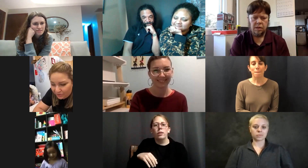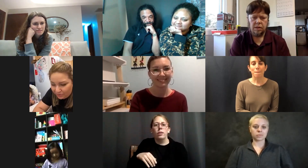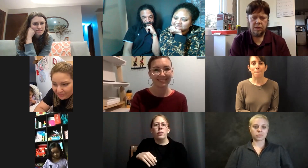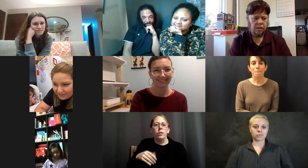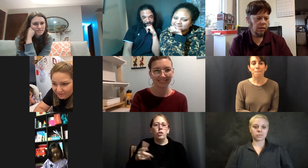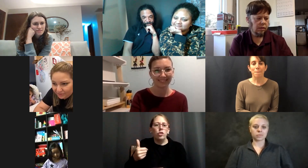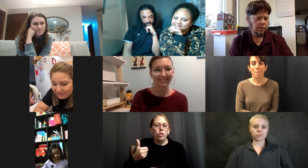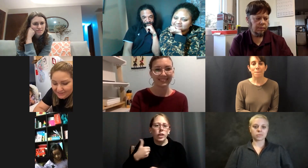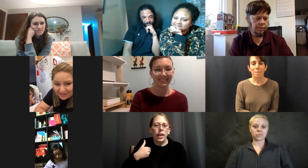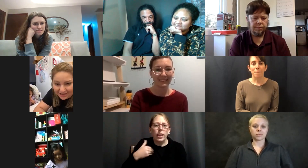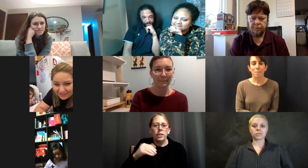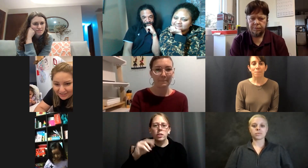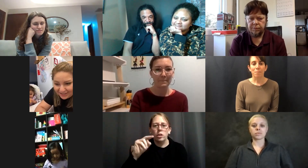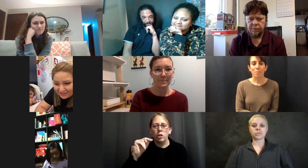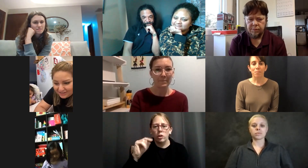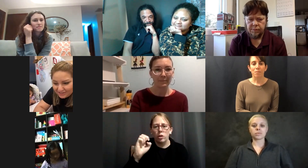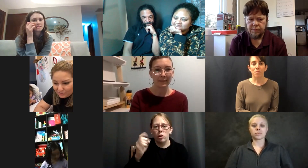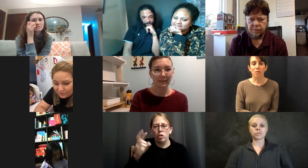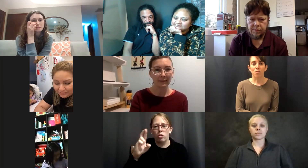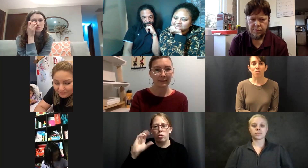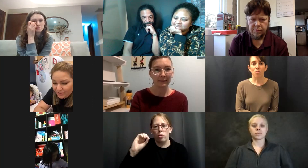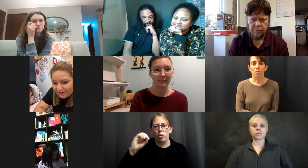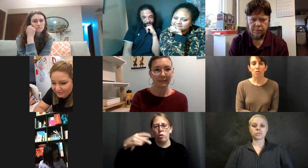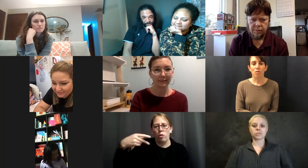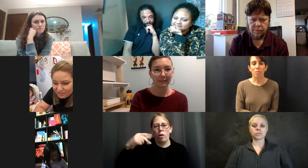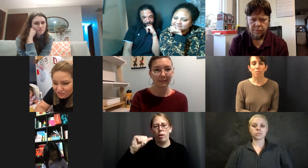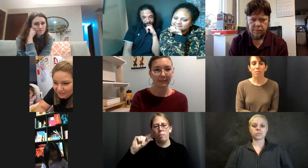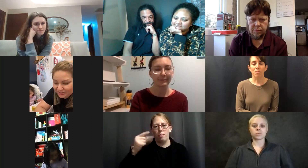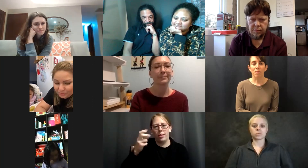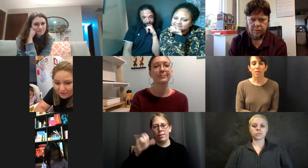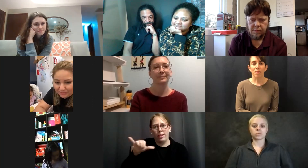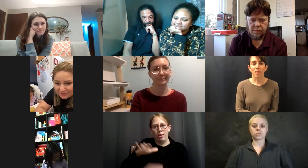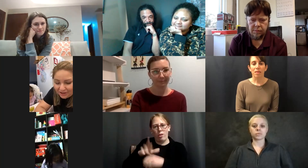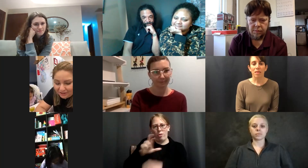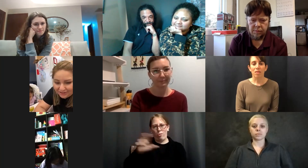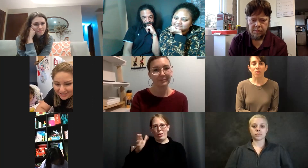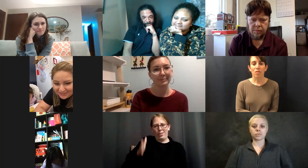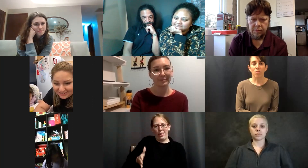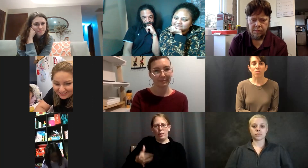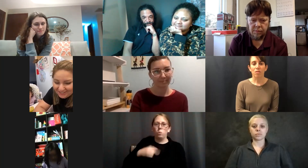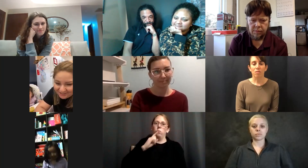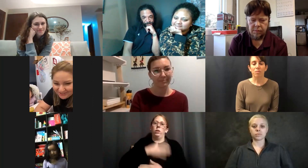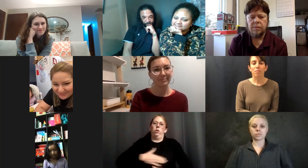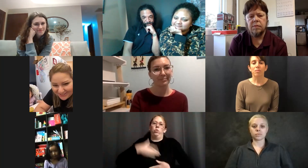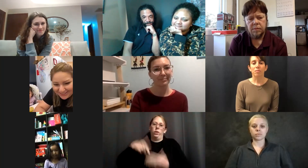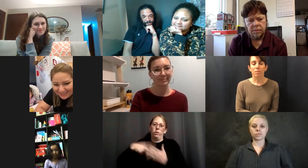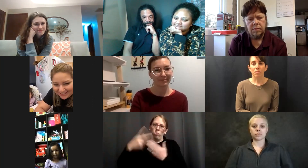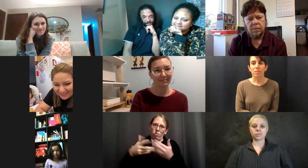auditory neuropathy on the right side. So we are enjoying this program a lot. Thank